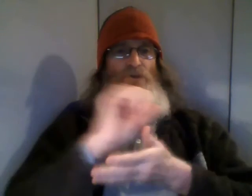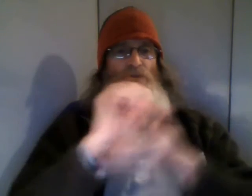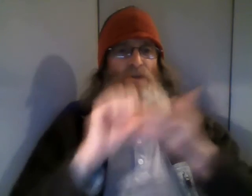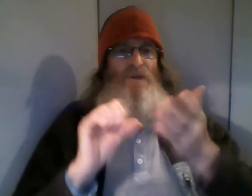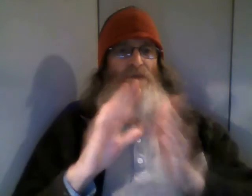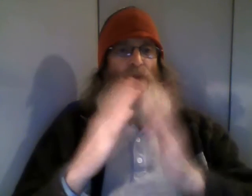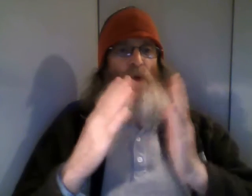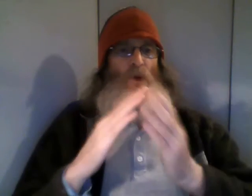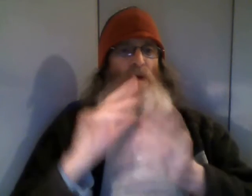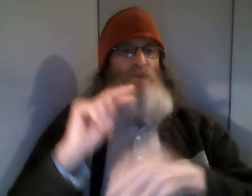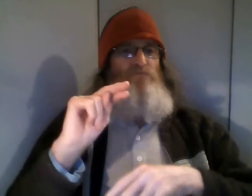Kids.